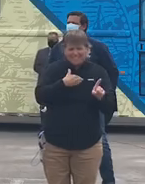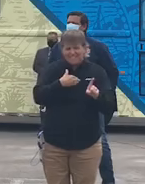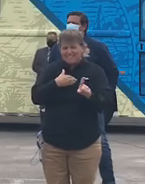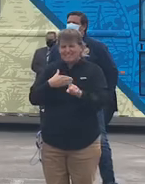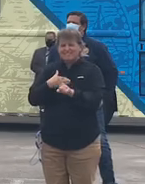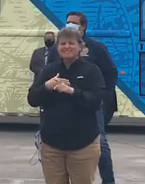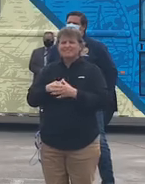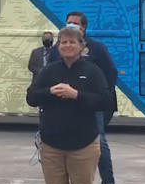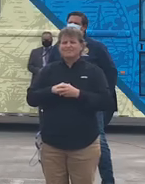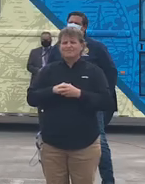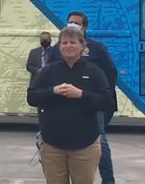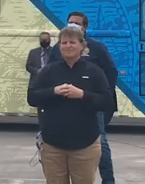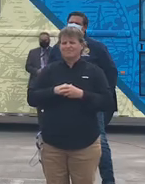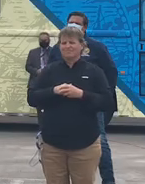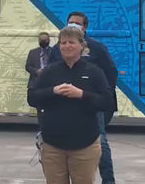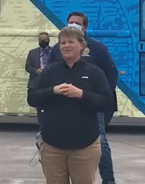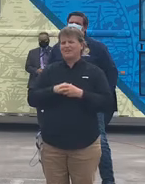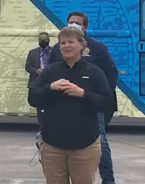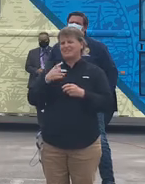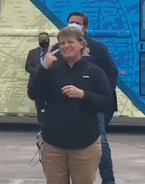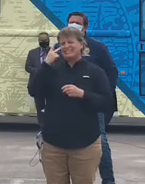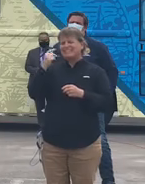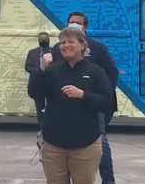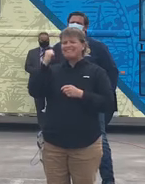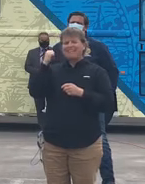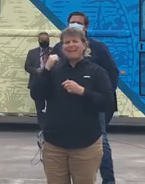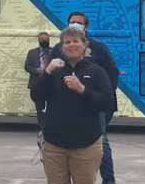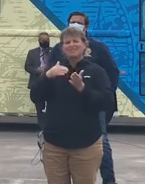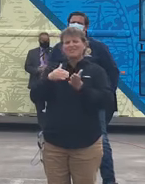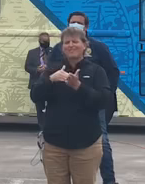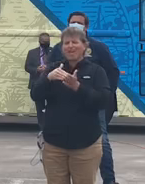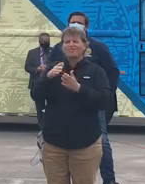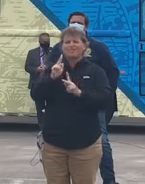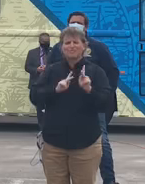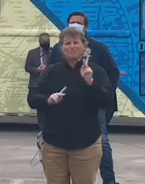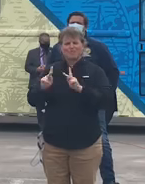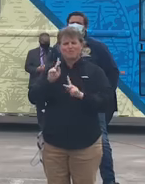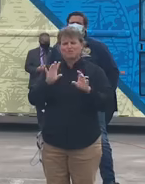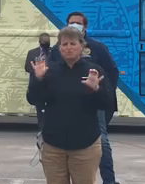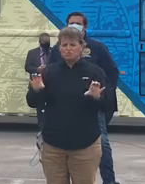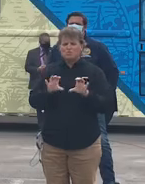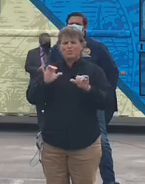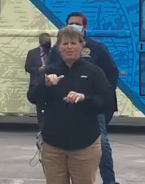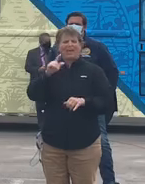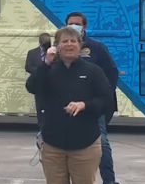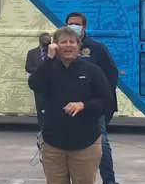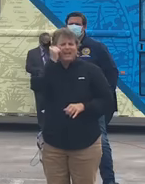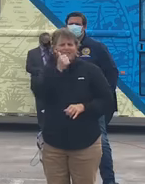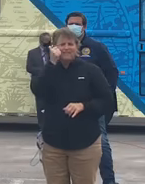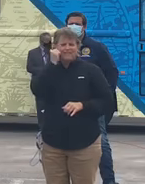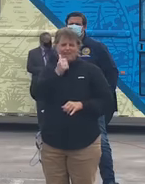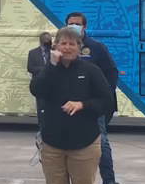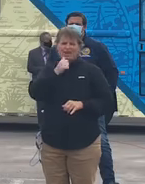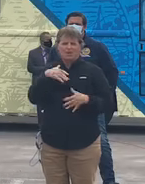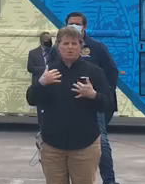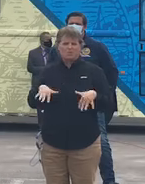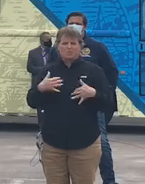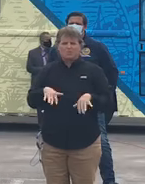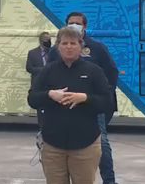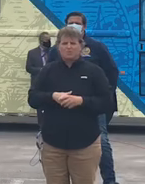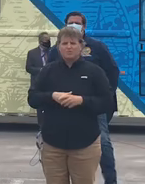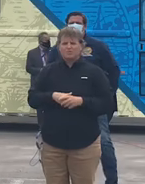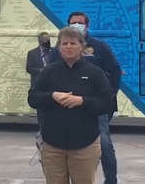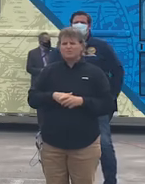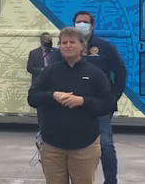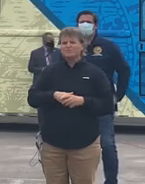we see behind us complements the thousands of tests that are being performed every day. Today, we will also be able to get a